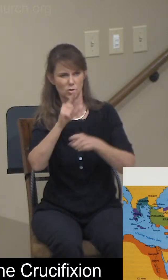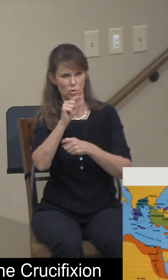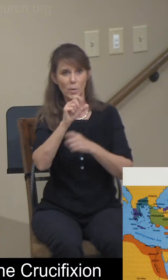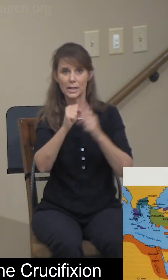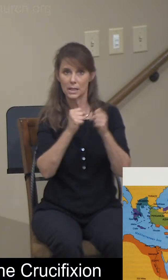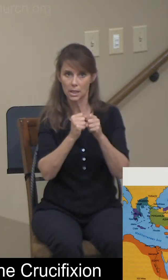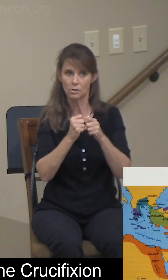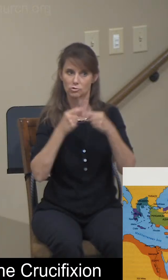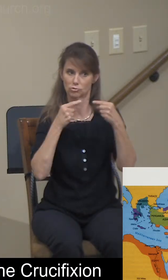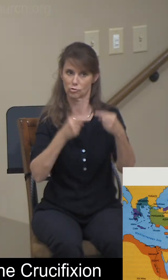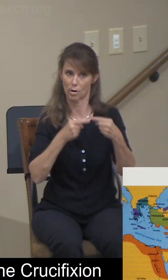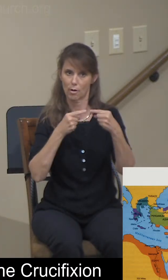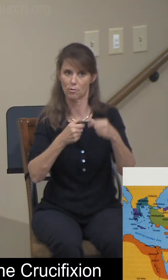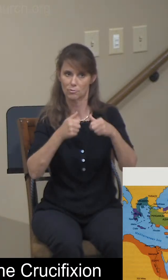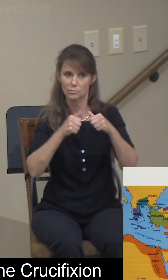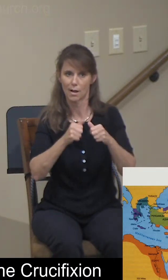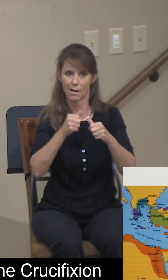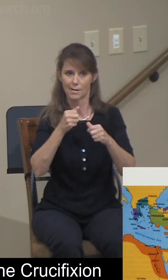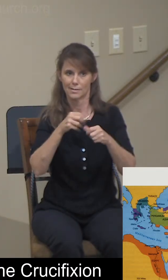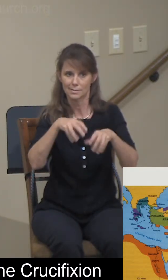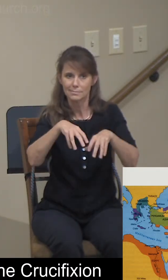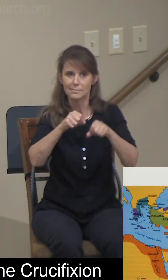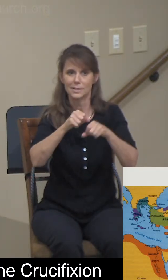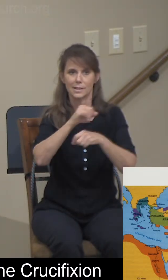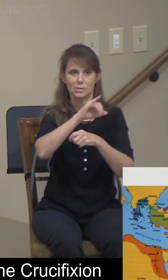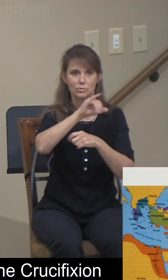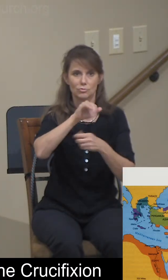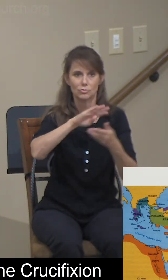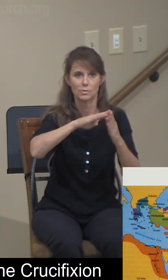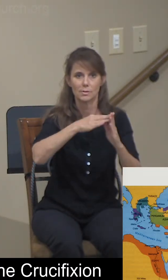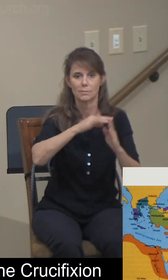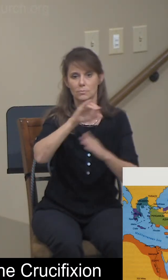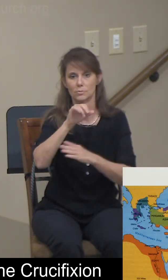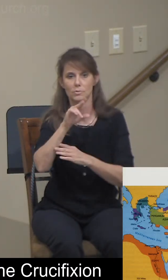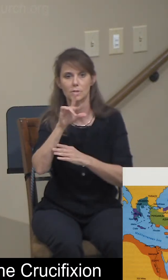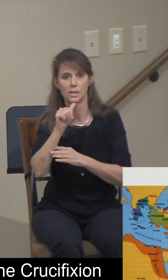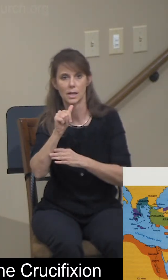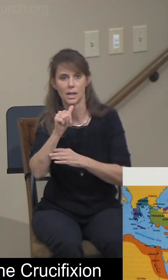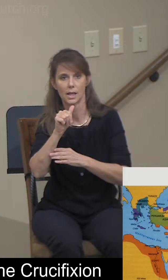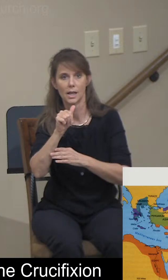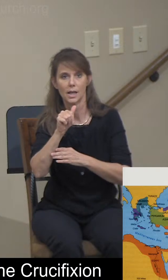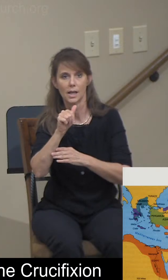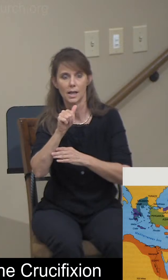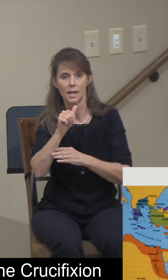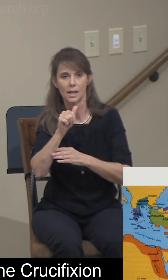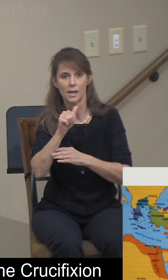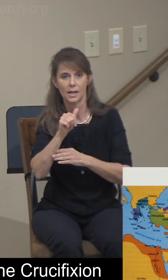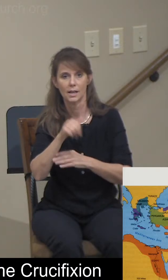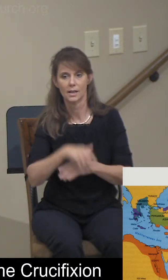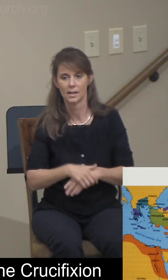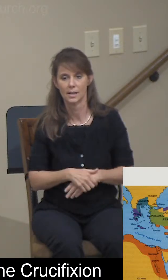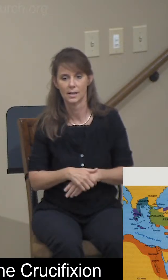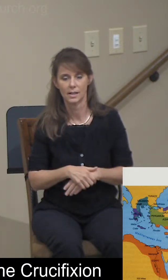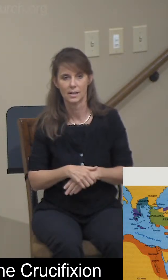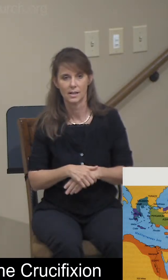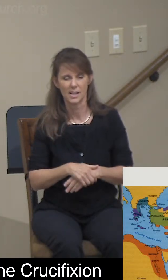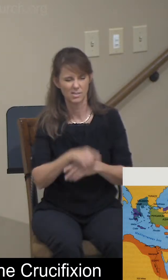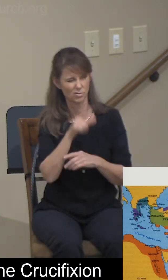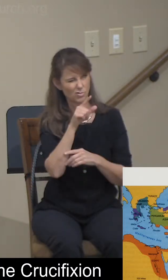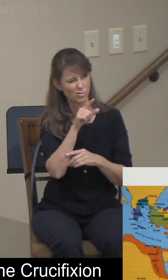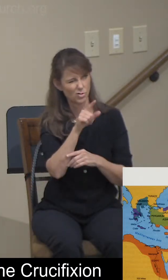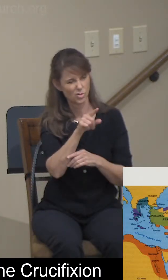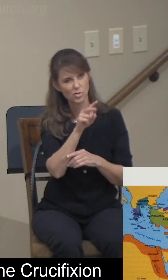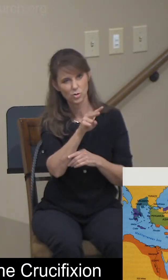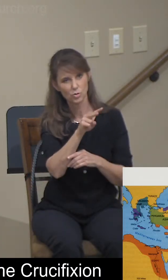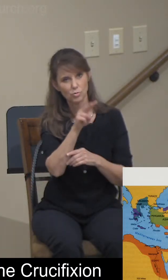invade Jerusalem and invade Judea and take it from the Ptolemaic Empire in